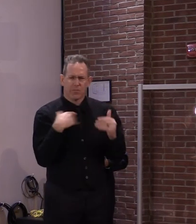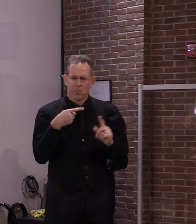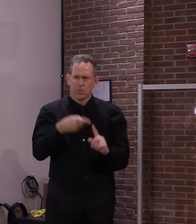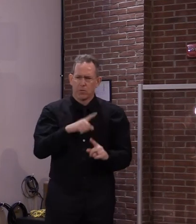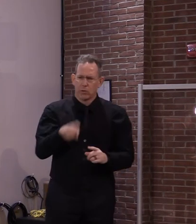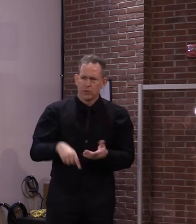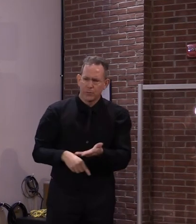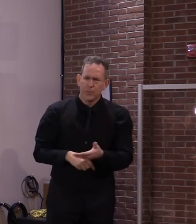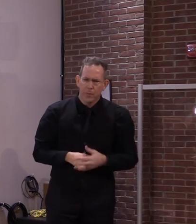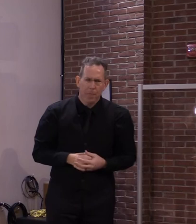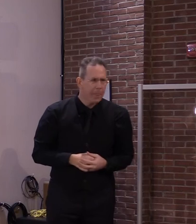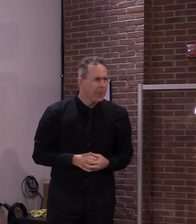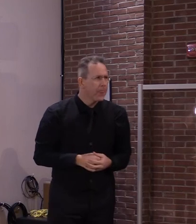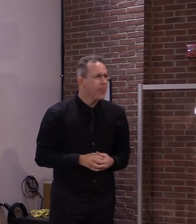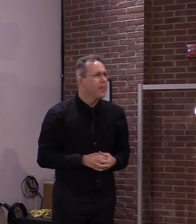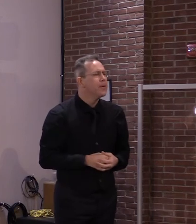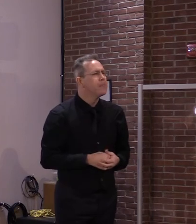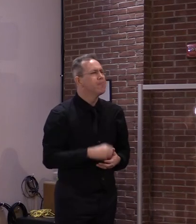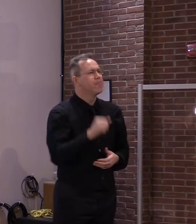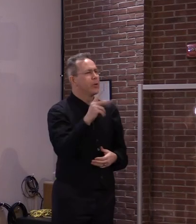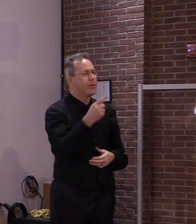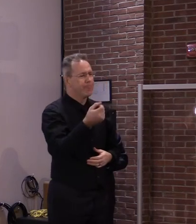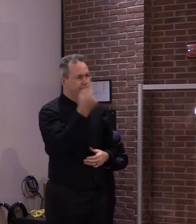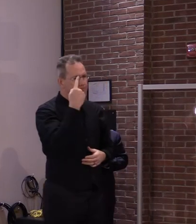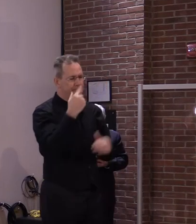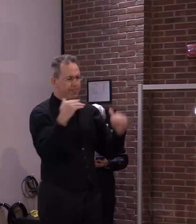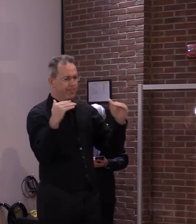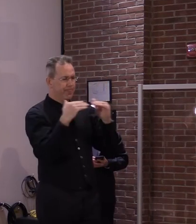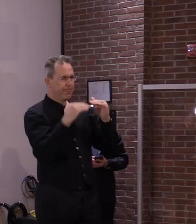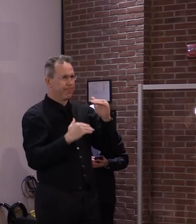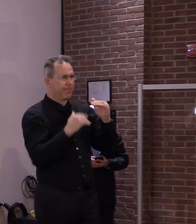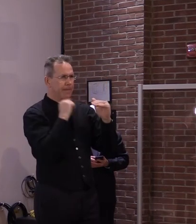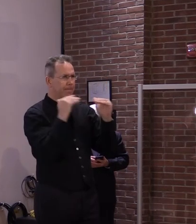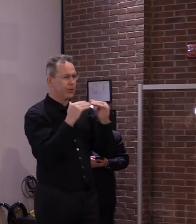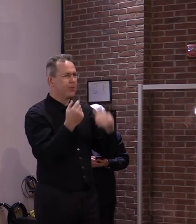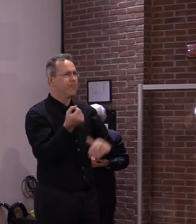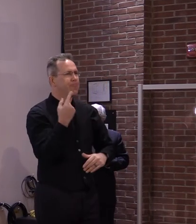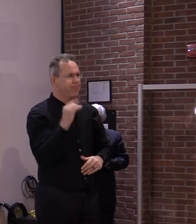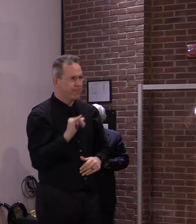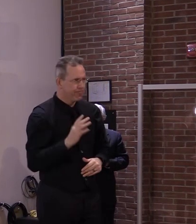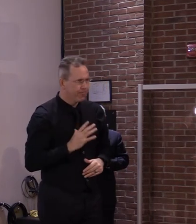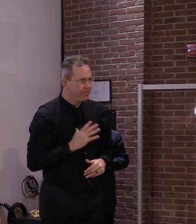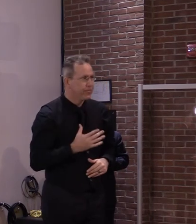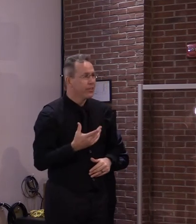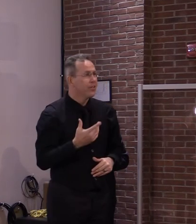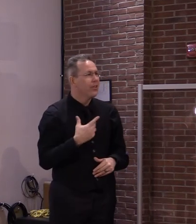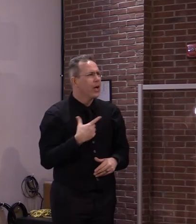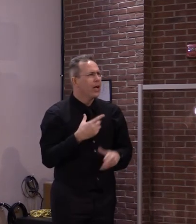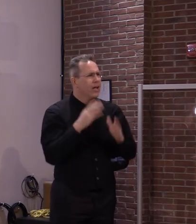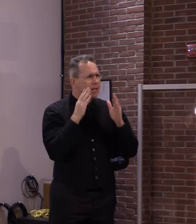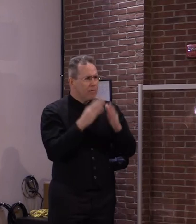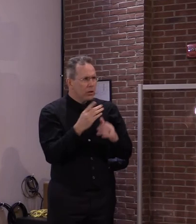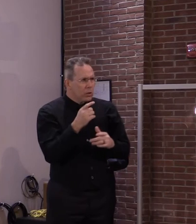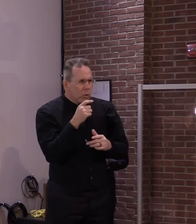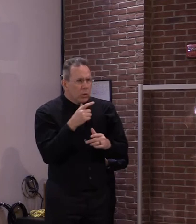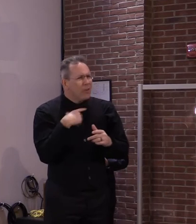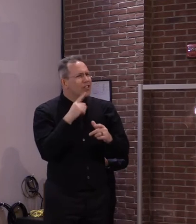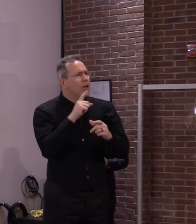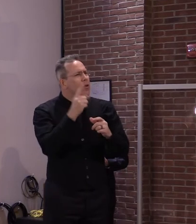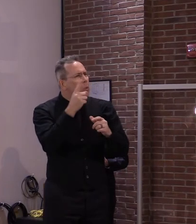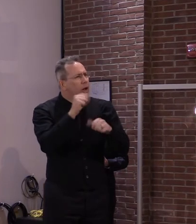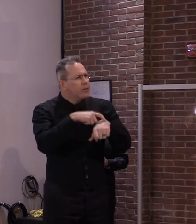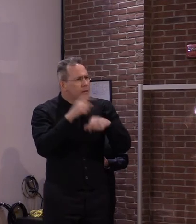we do get that question quite often um you know basically the answer is we look at each activity that students are involved in separately and